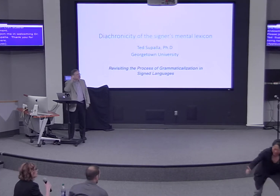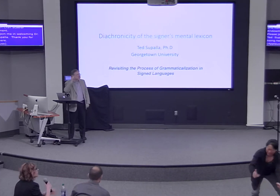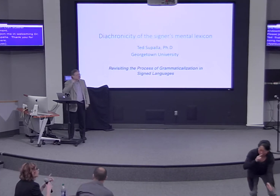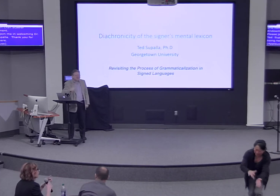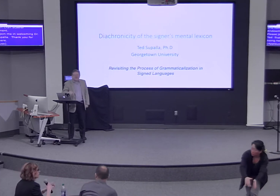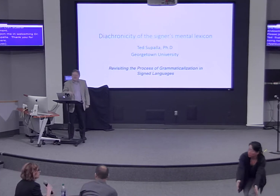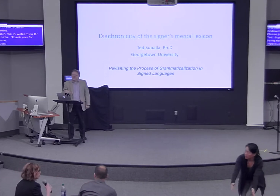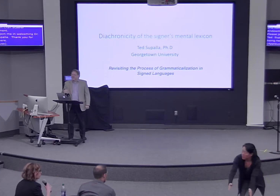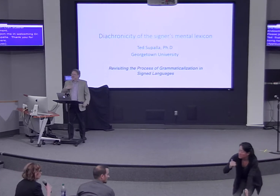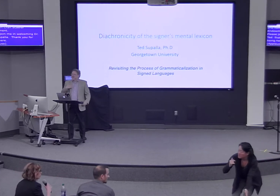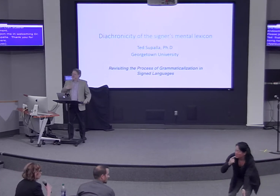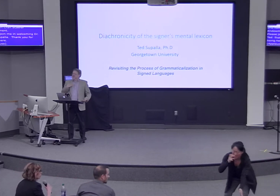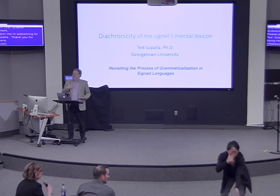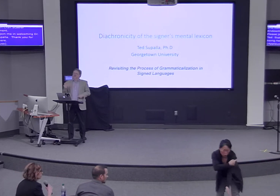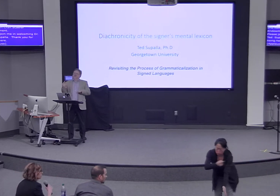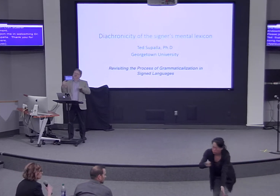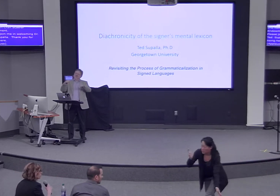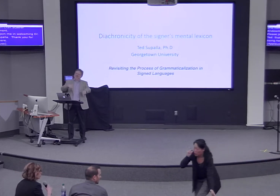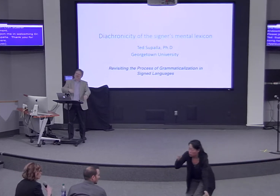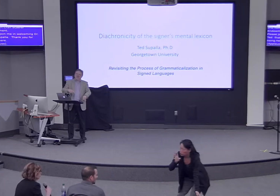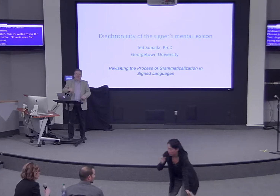Lauren, can you hear me okay? Or is this still?